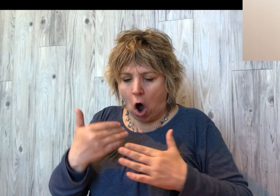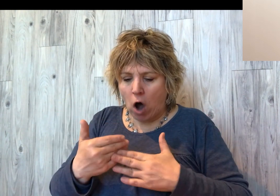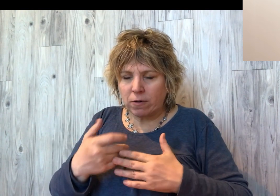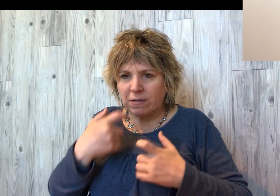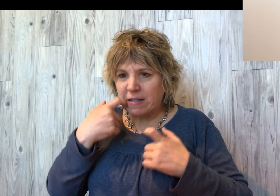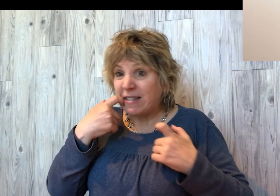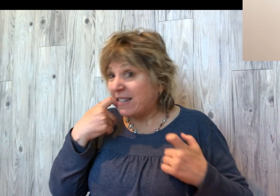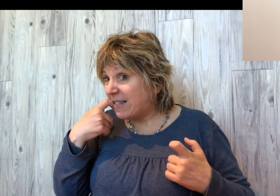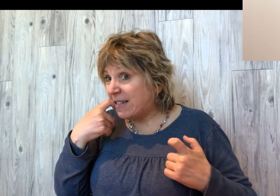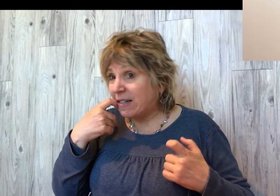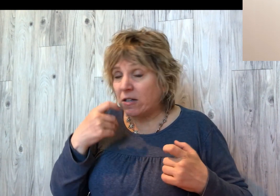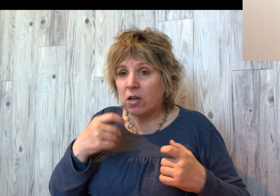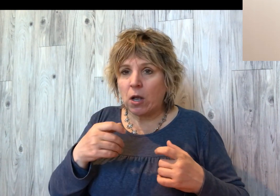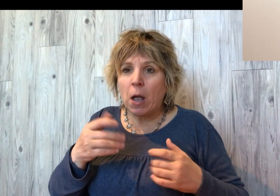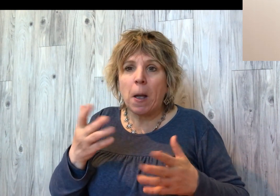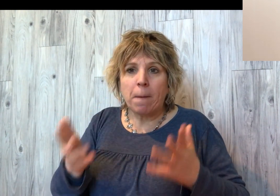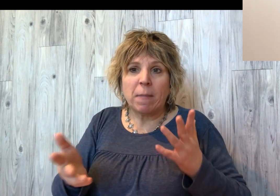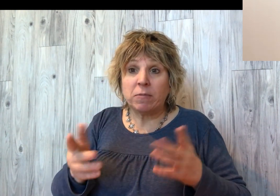get you,